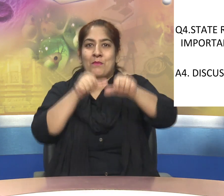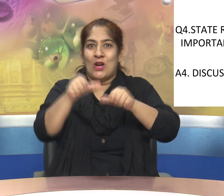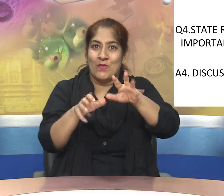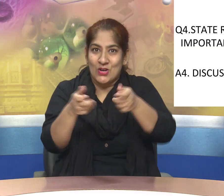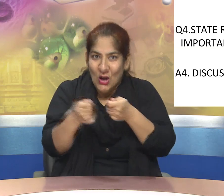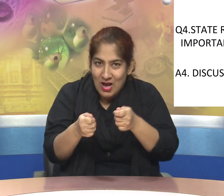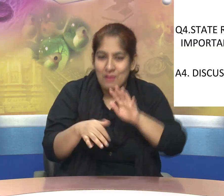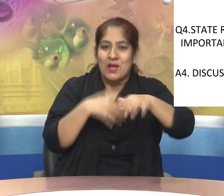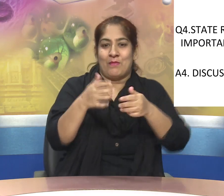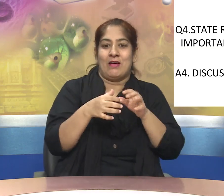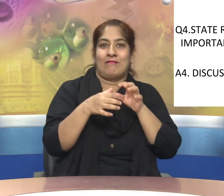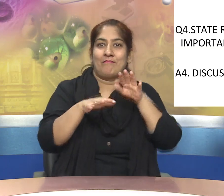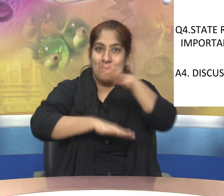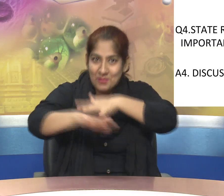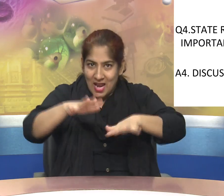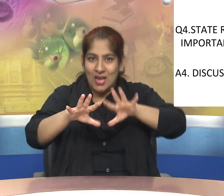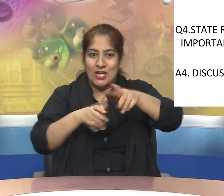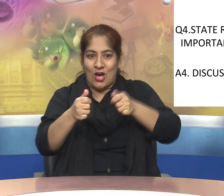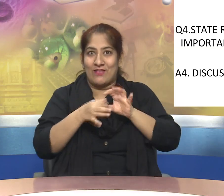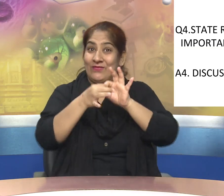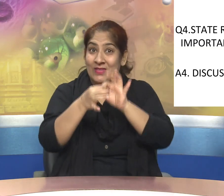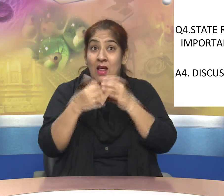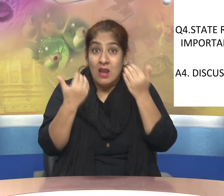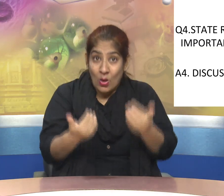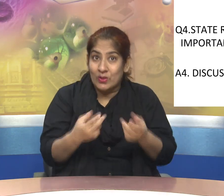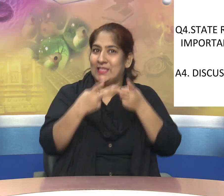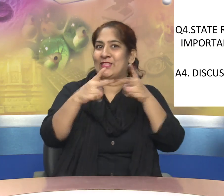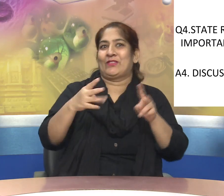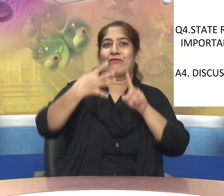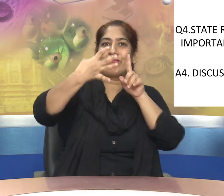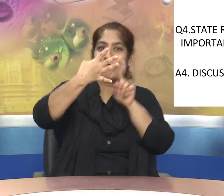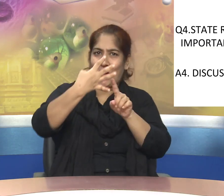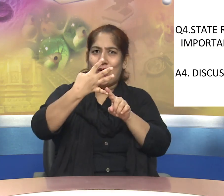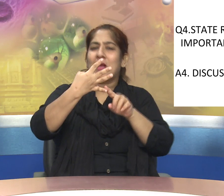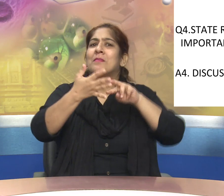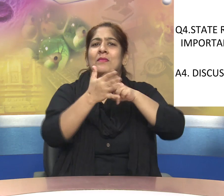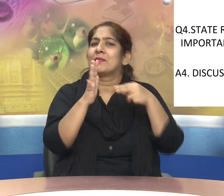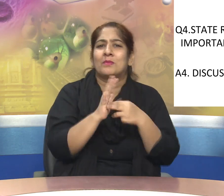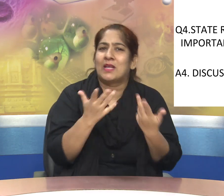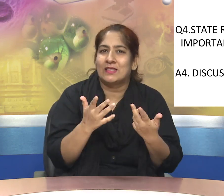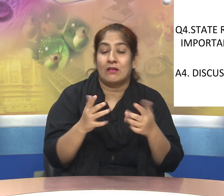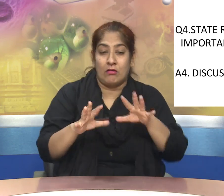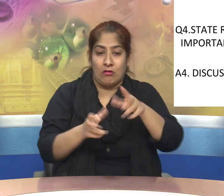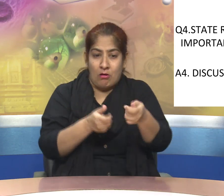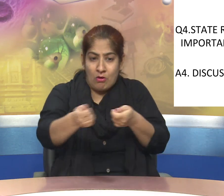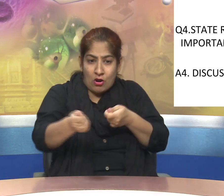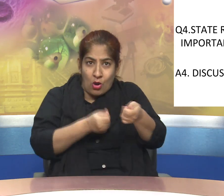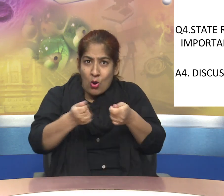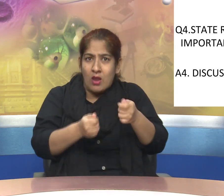Earlier we had asked questions about the planning, control, and process of control. Now this is a different